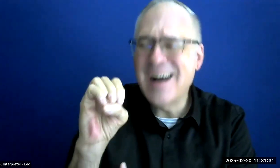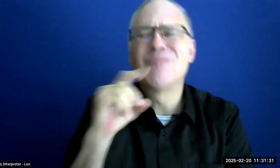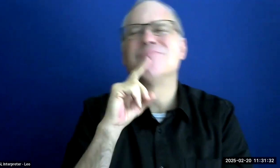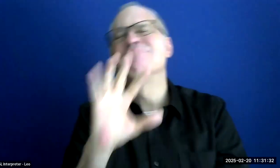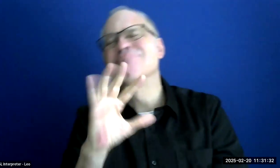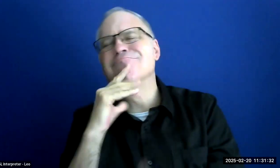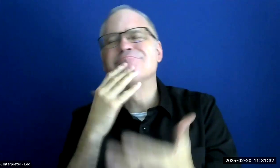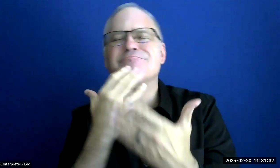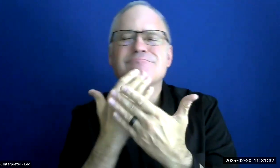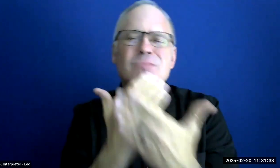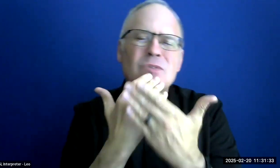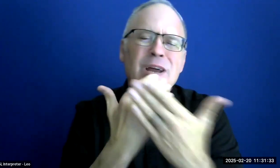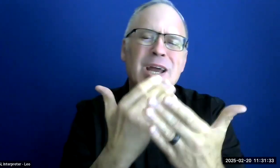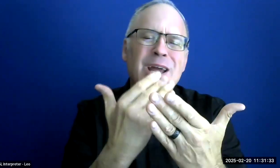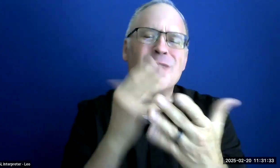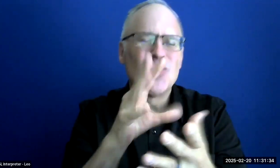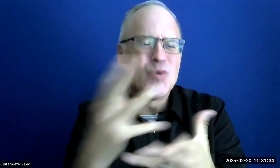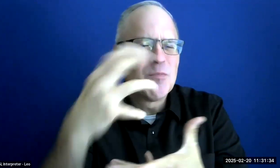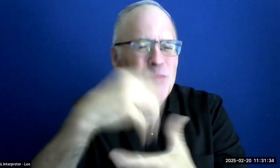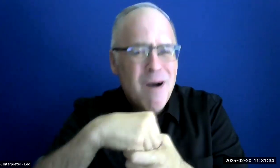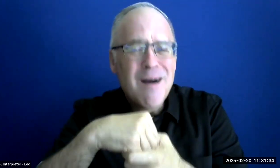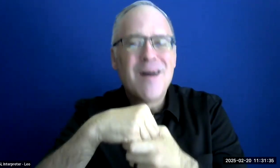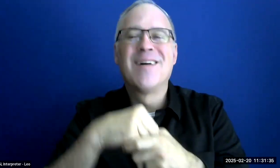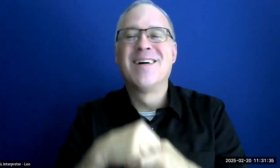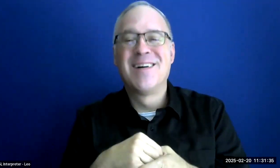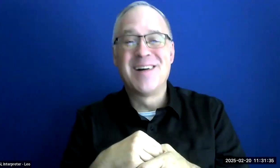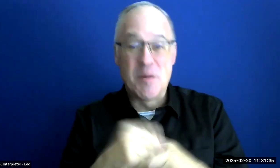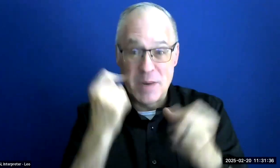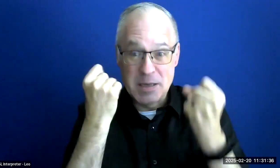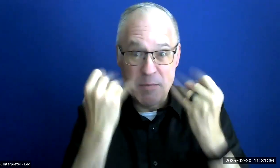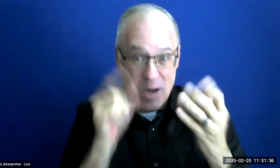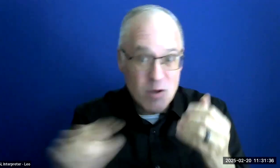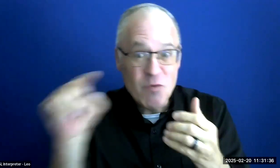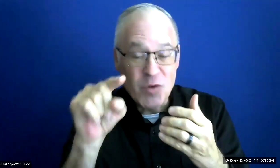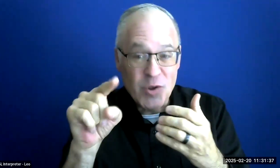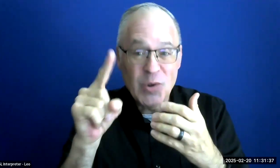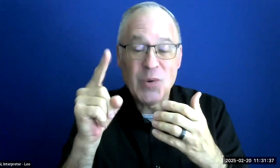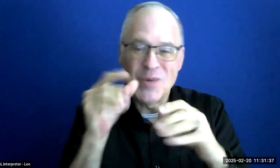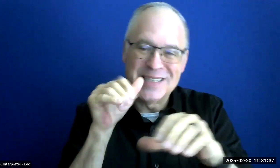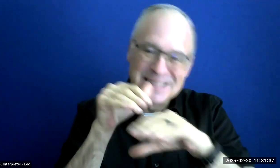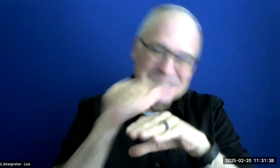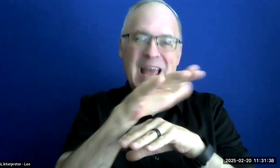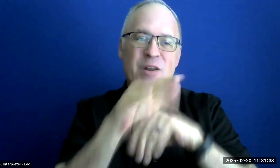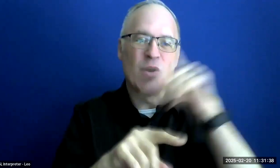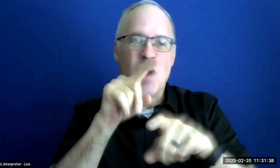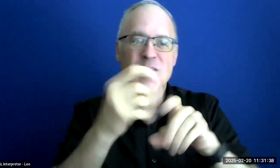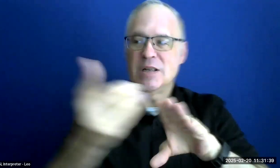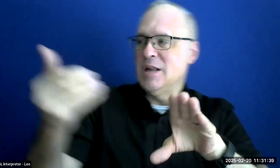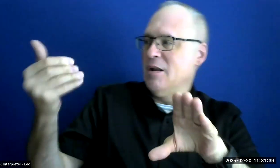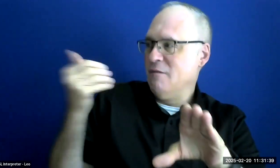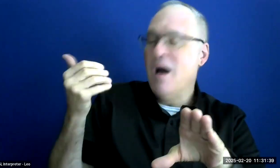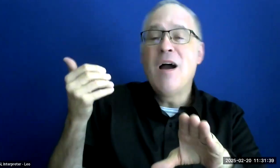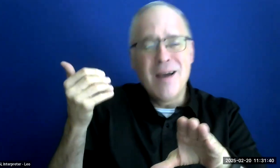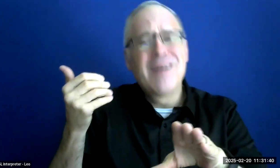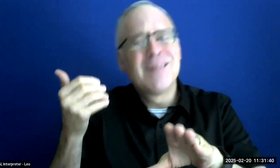for participating. And we're very grateful because a lot of you actually sent your questions in advance. And so I hope